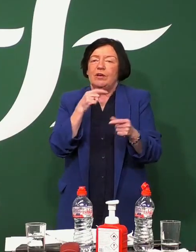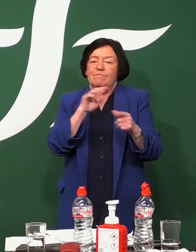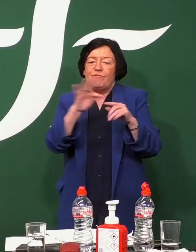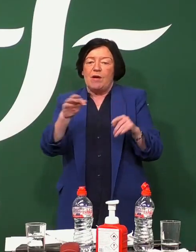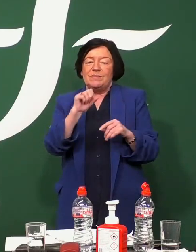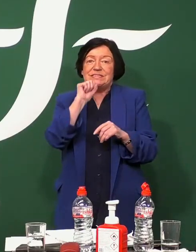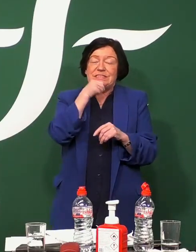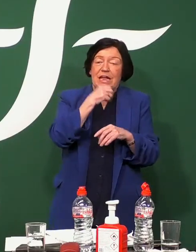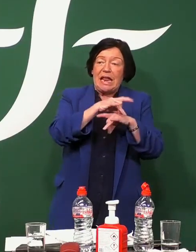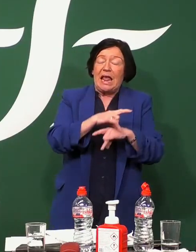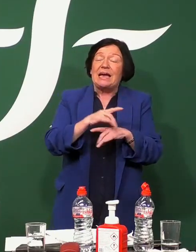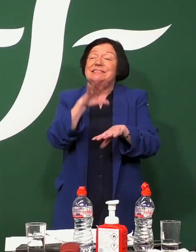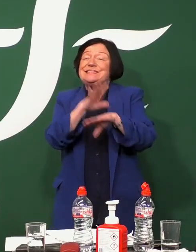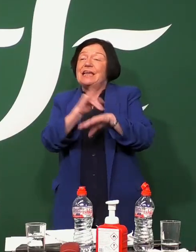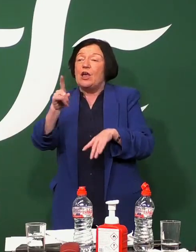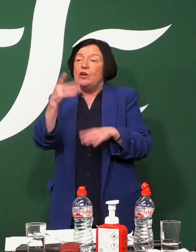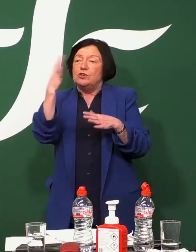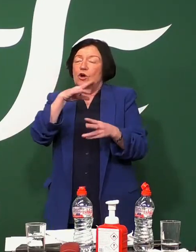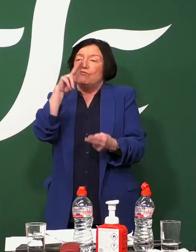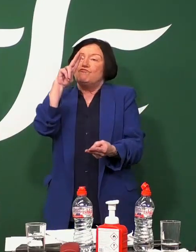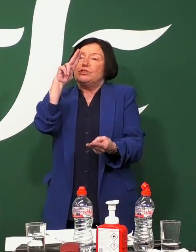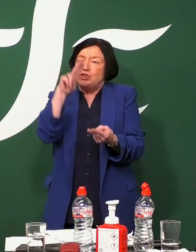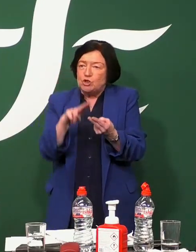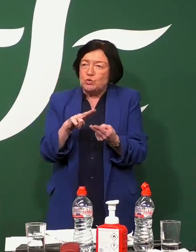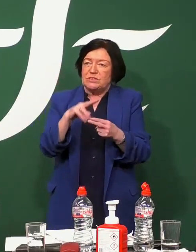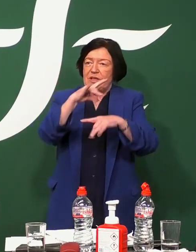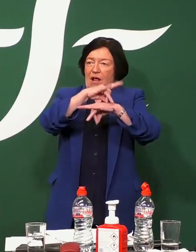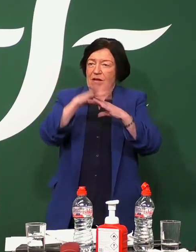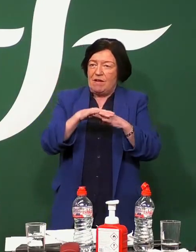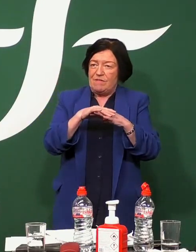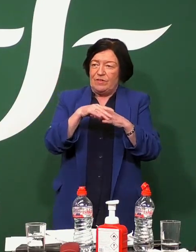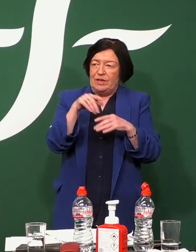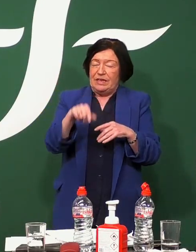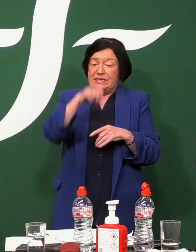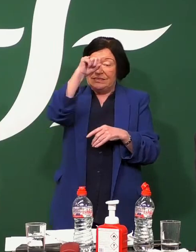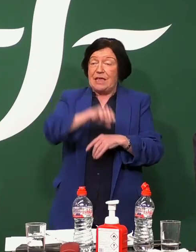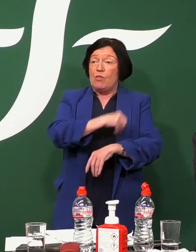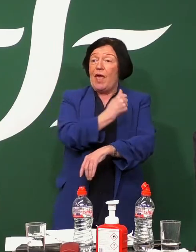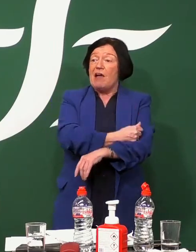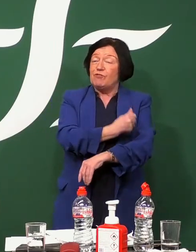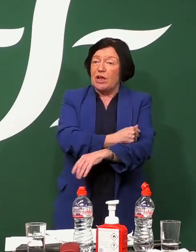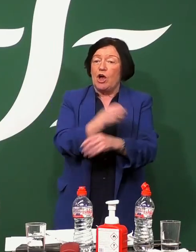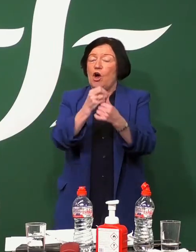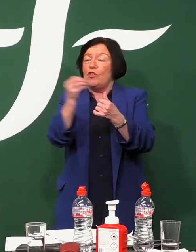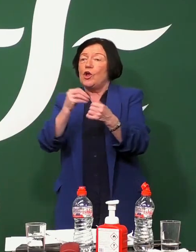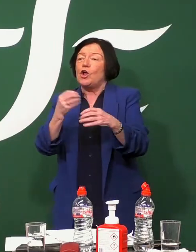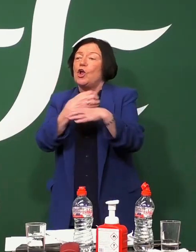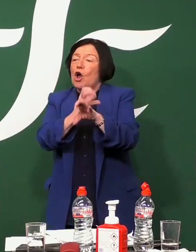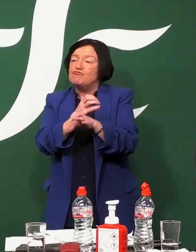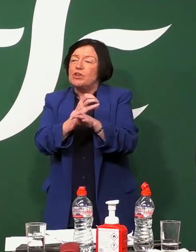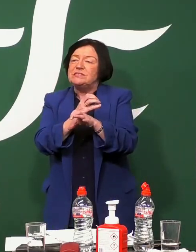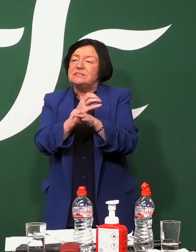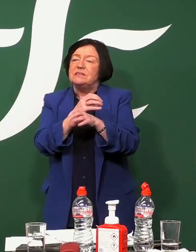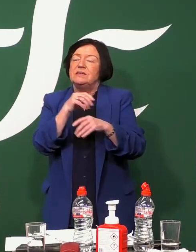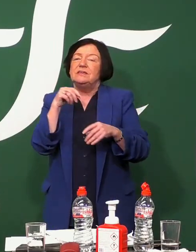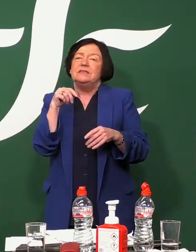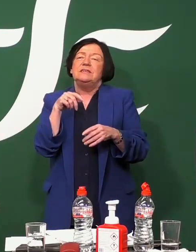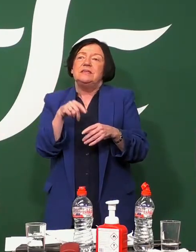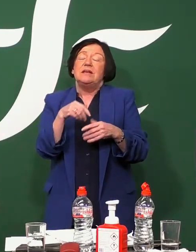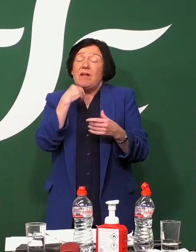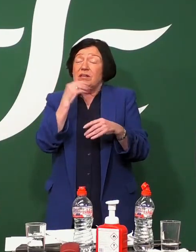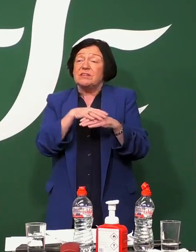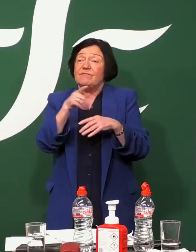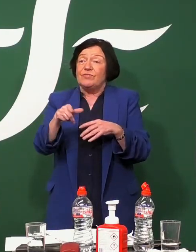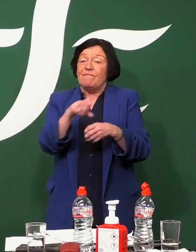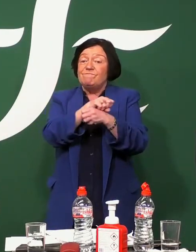illness and death, it shows reduced hospitalisation per cases in South Africa, other countries. Whether this is due to the fact